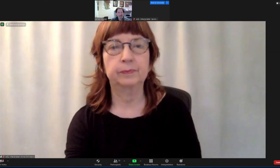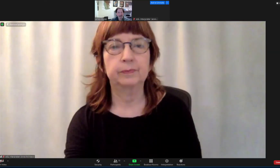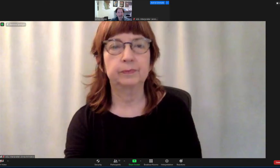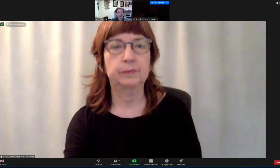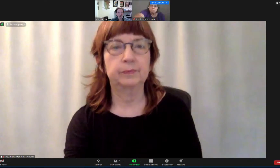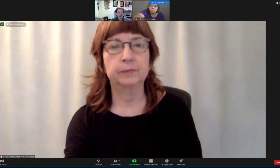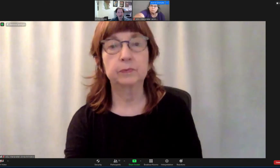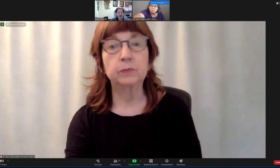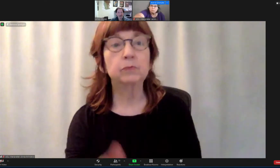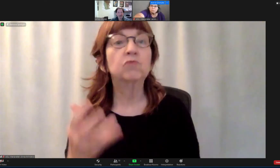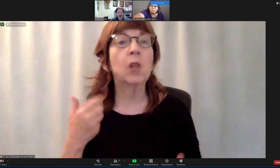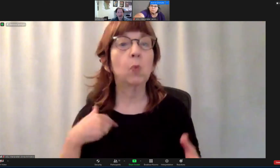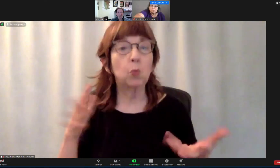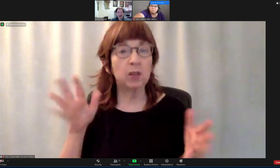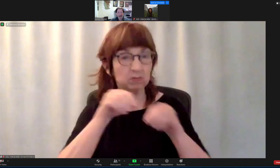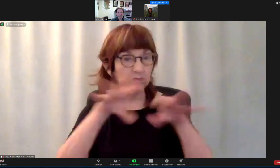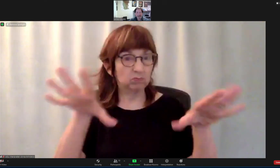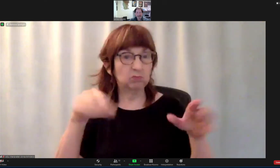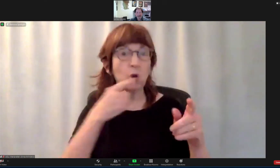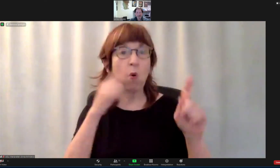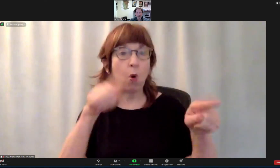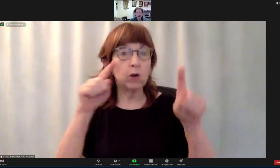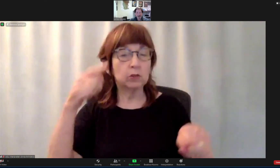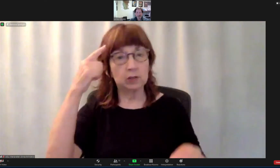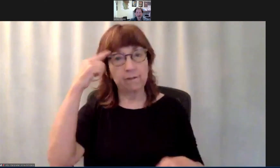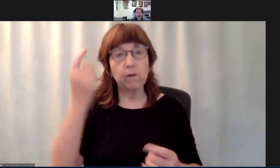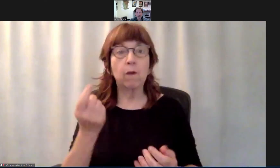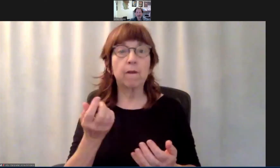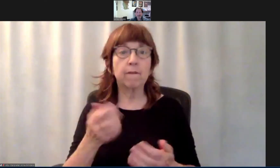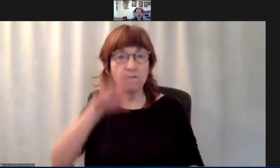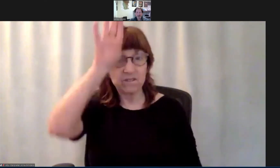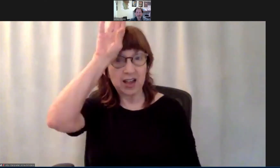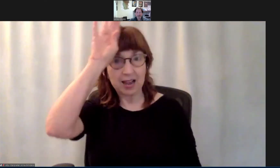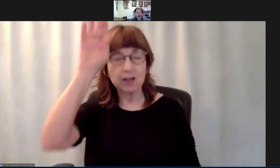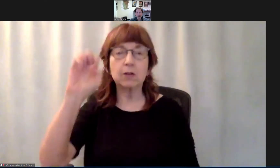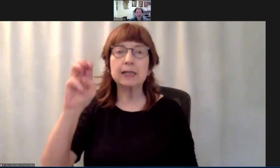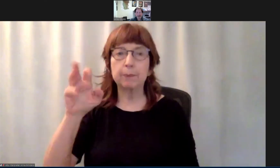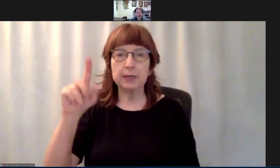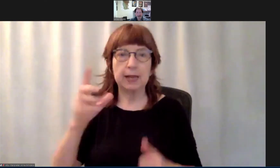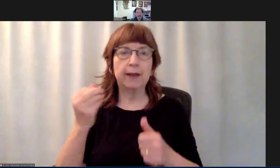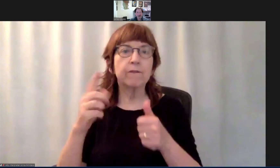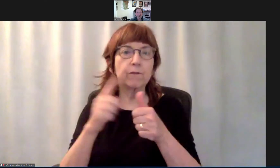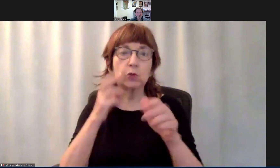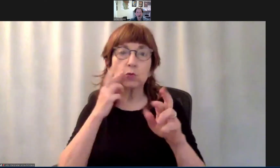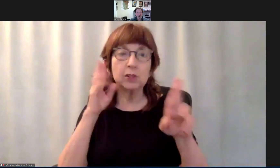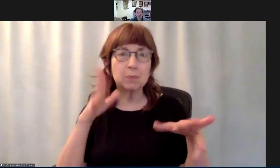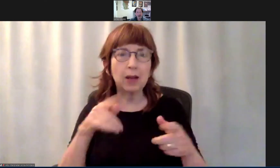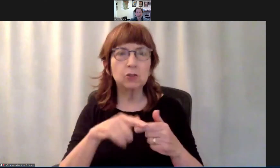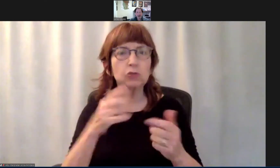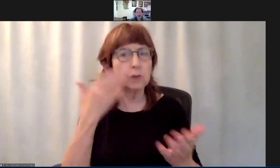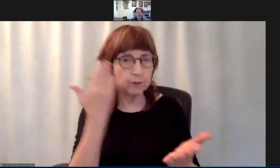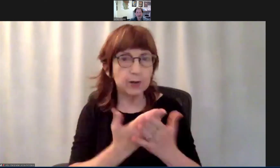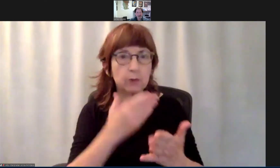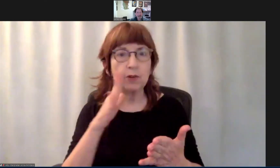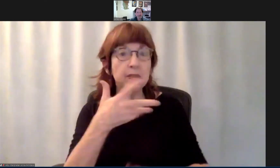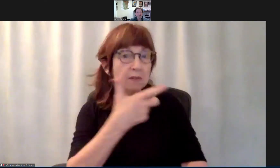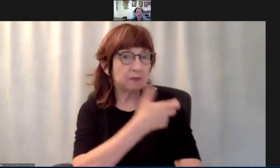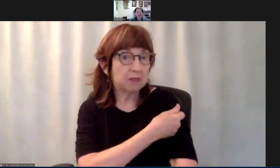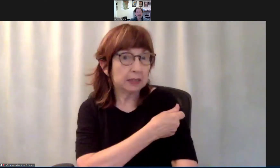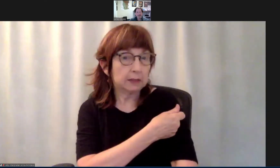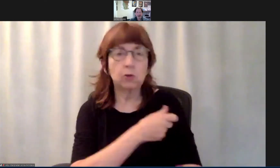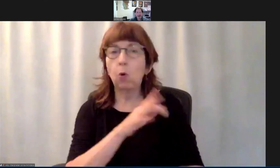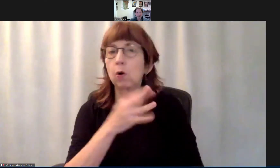We have released orders for fire, EMTs, and first responders to verify vaccine status, or if they're